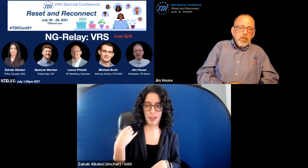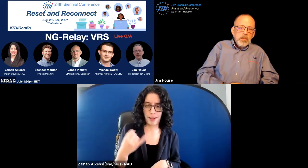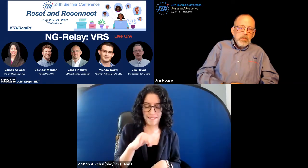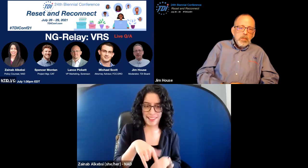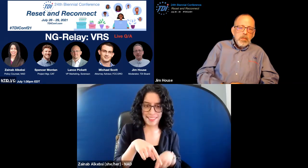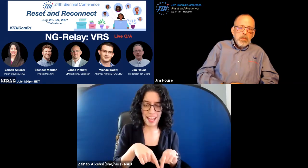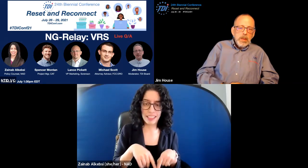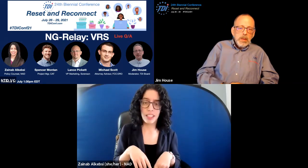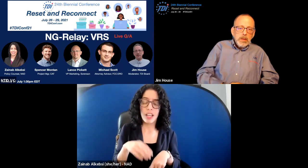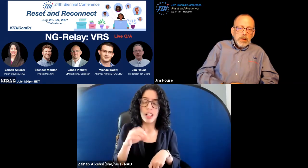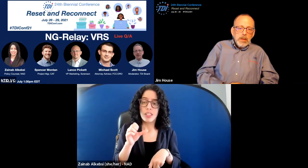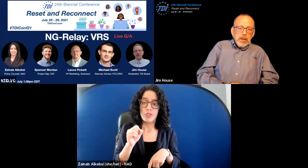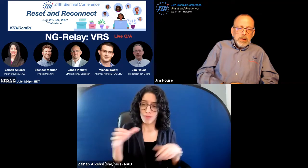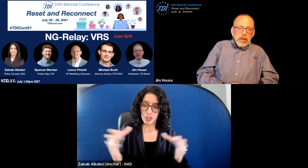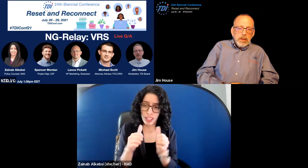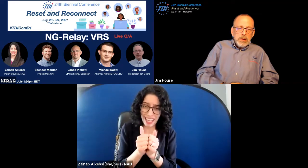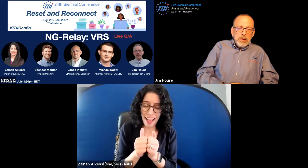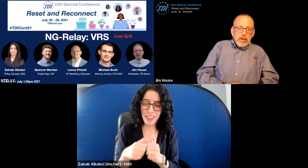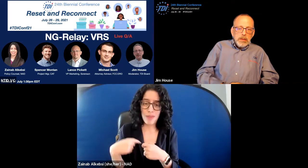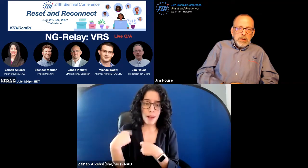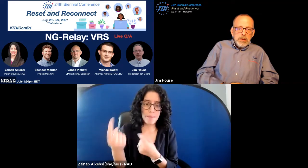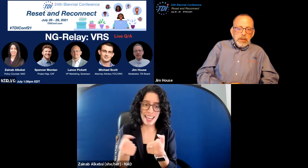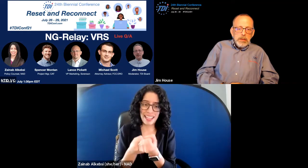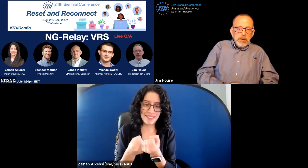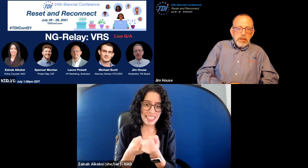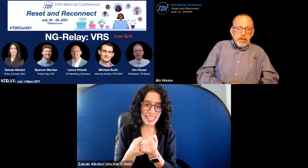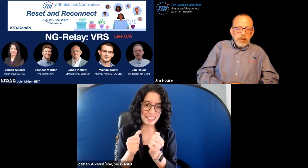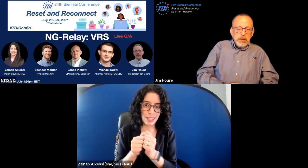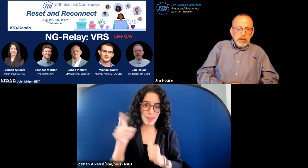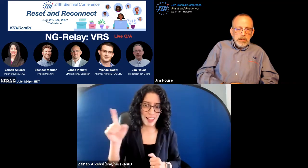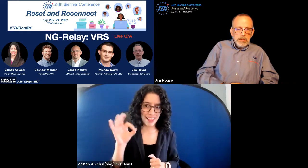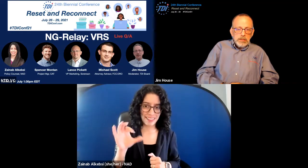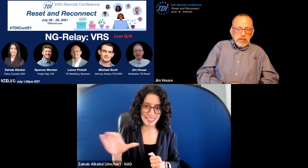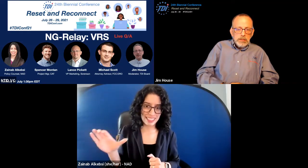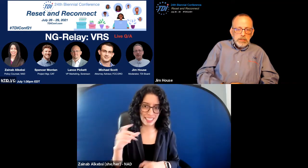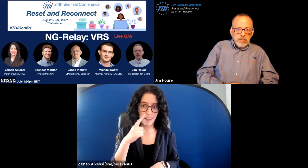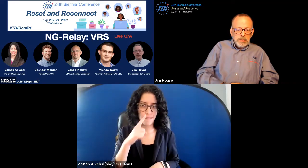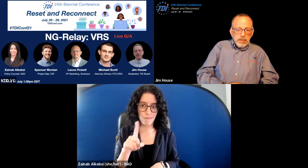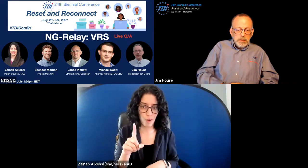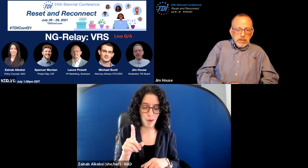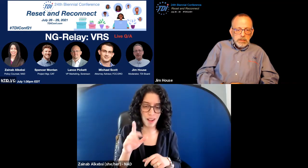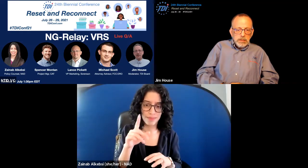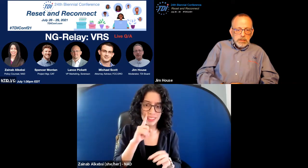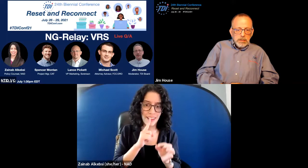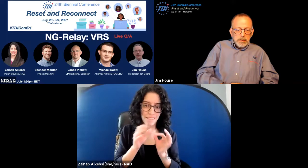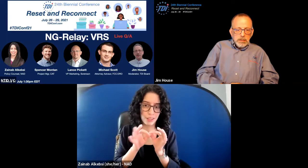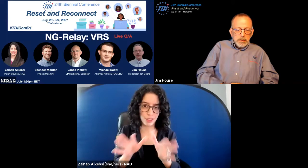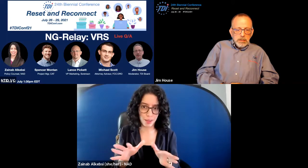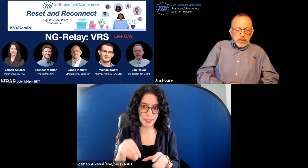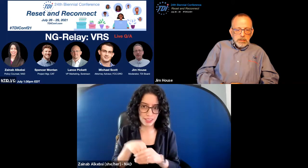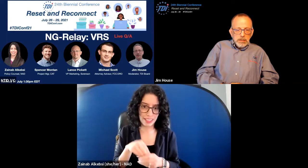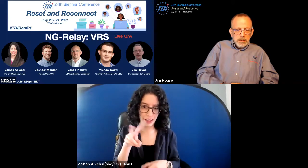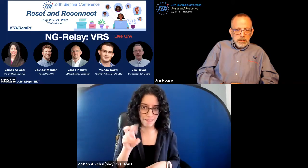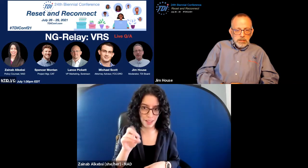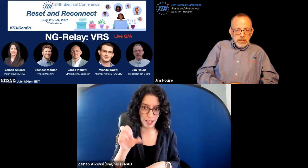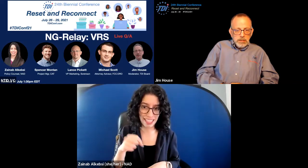Network, and I am chair of that. And so we get together, we've been advocating for this for a long time with the